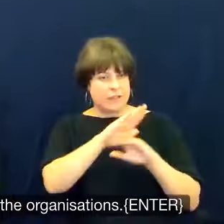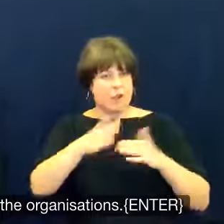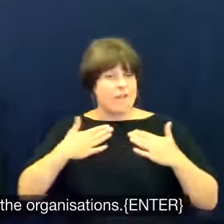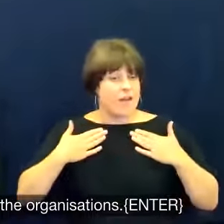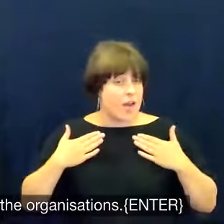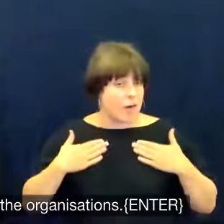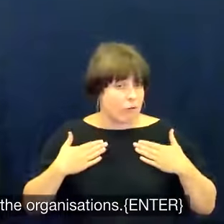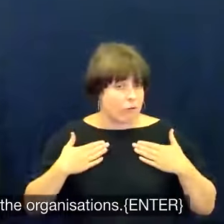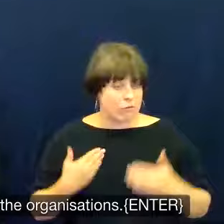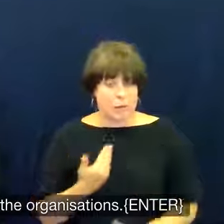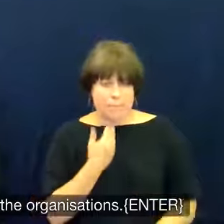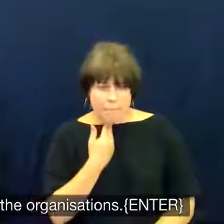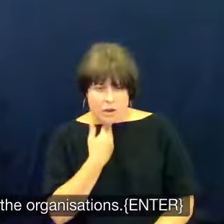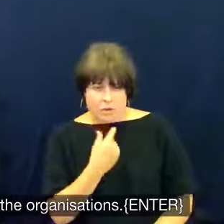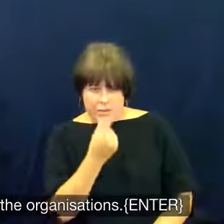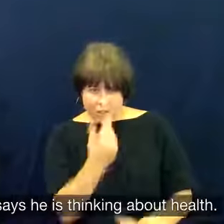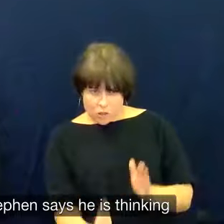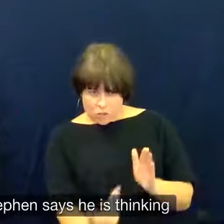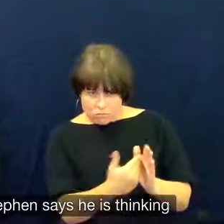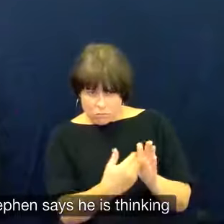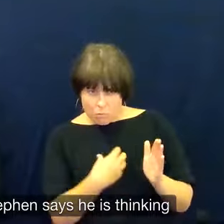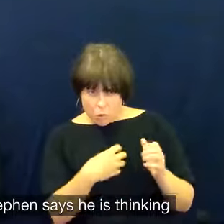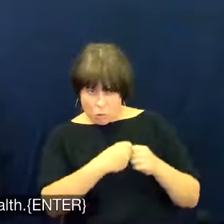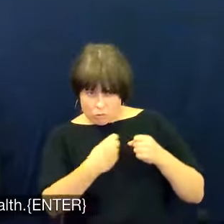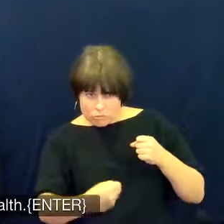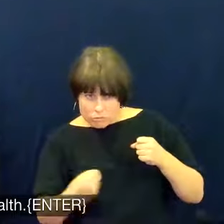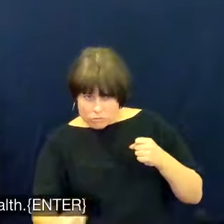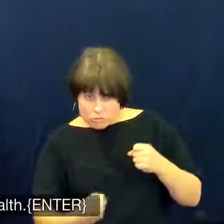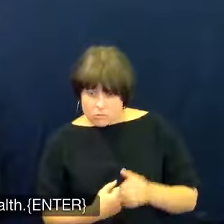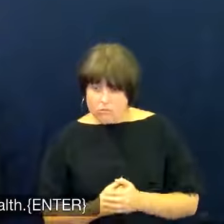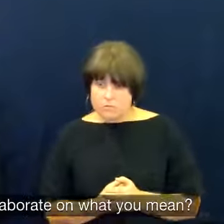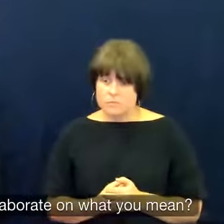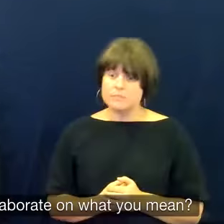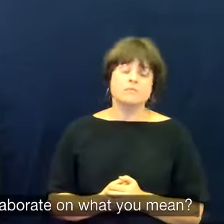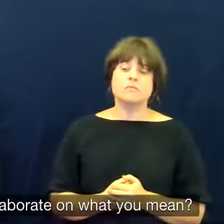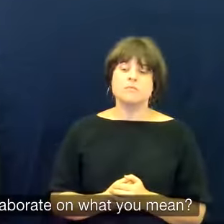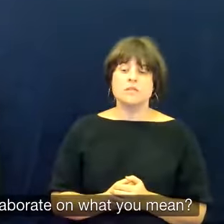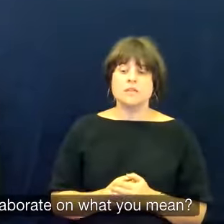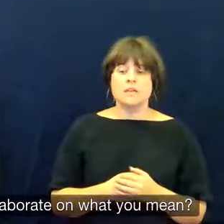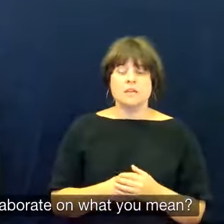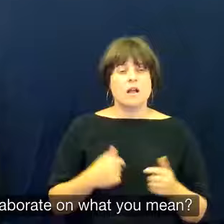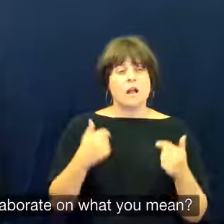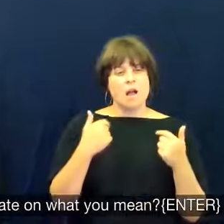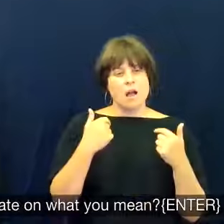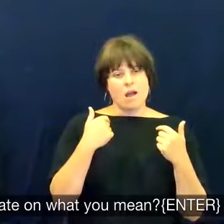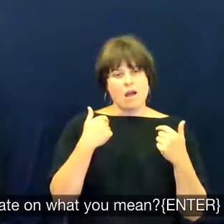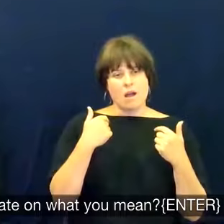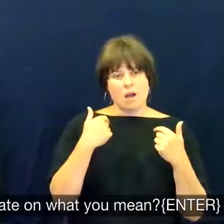Can you elaborate, Stephen, on what you mean by resources on Hub, for example, I think he's relating